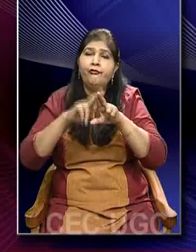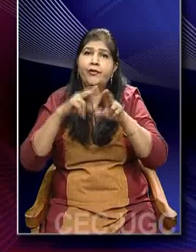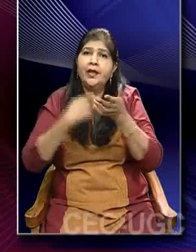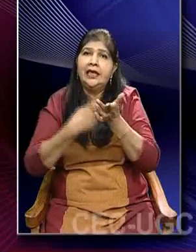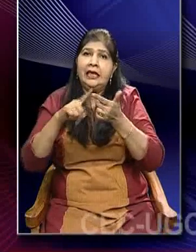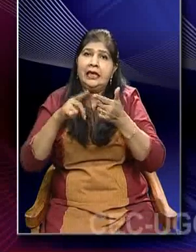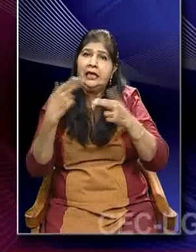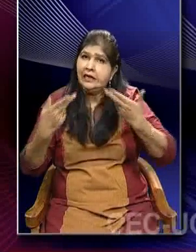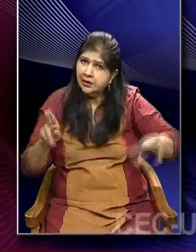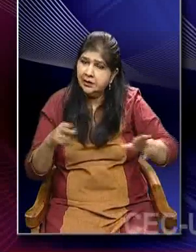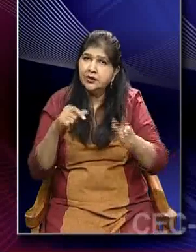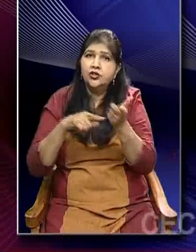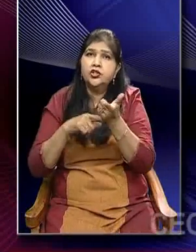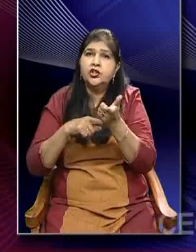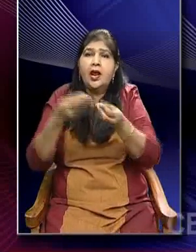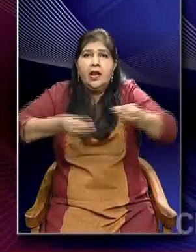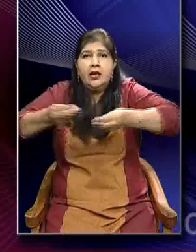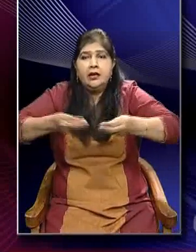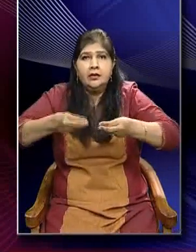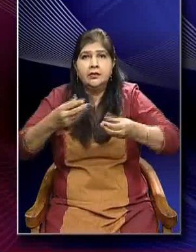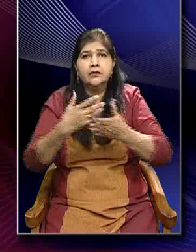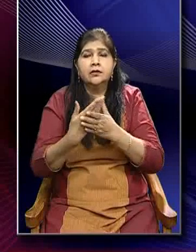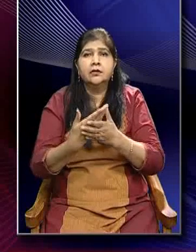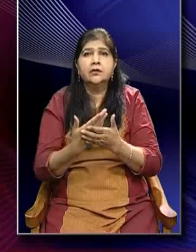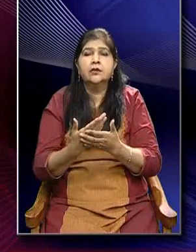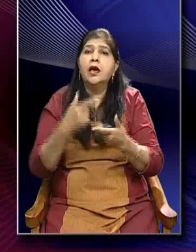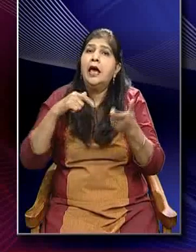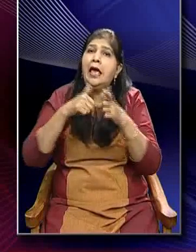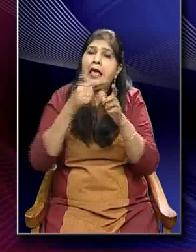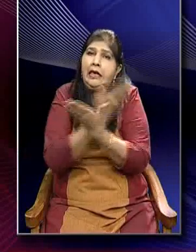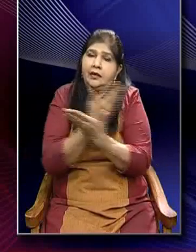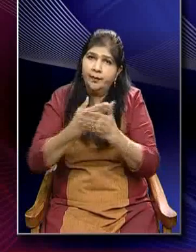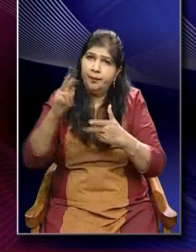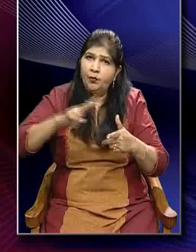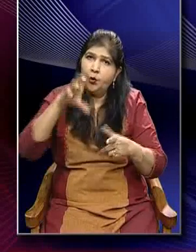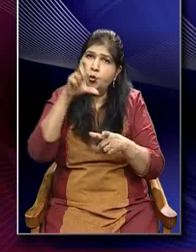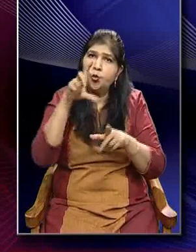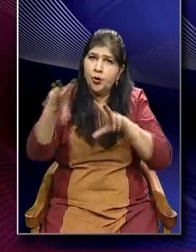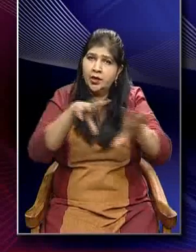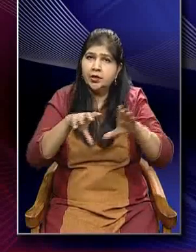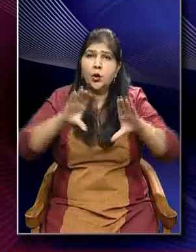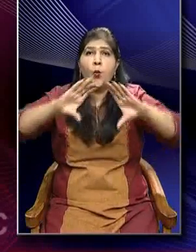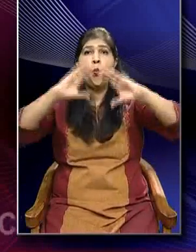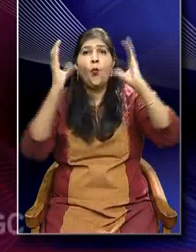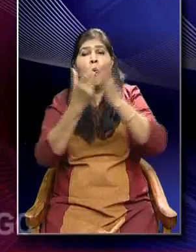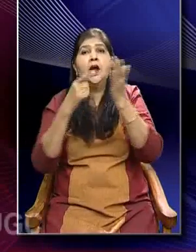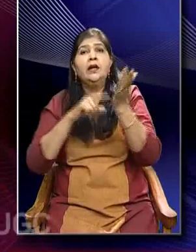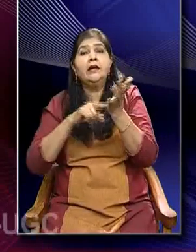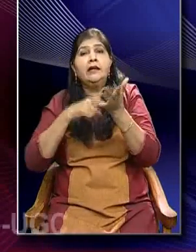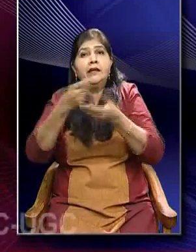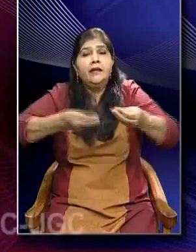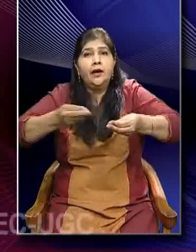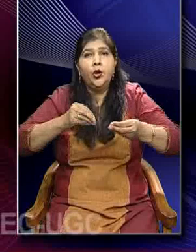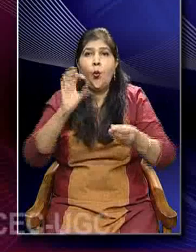as important role played by World Trade